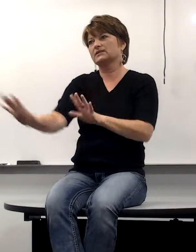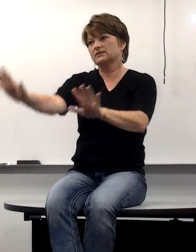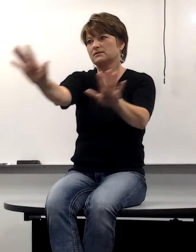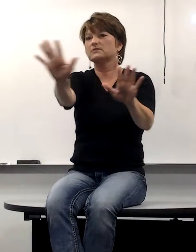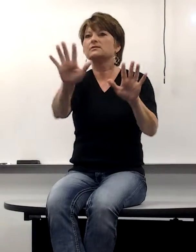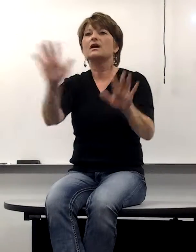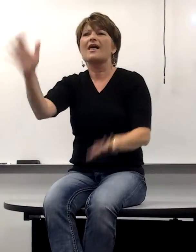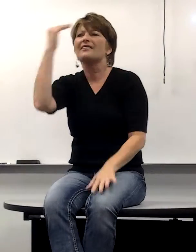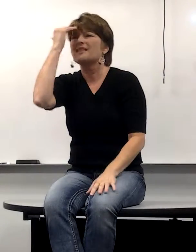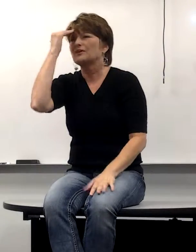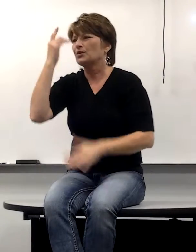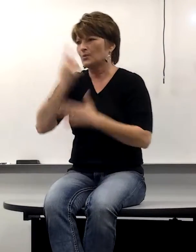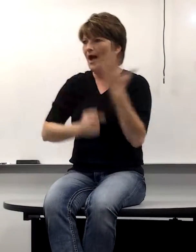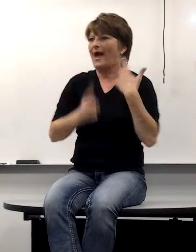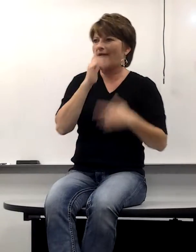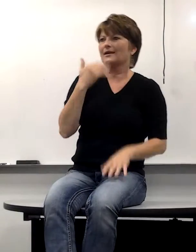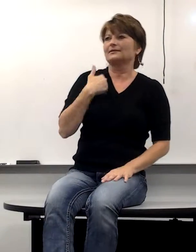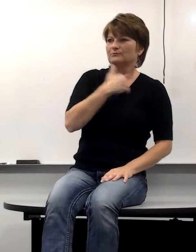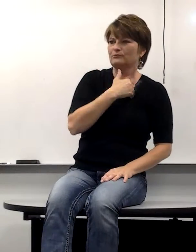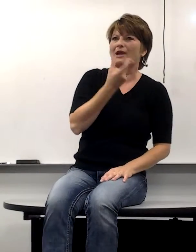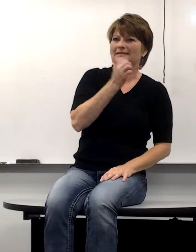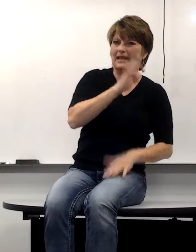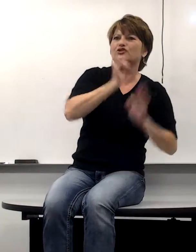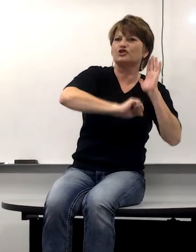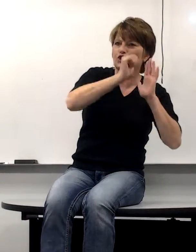And the week before, I warned my students that that was going to happen.